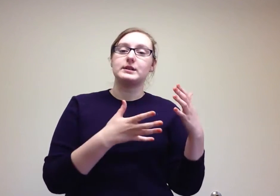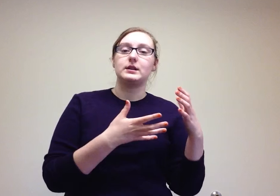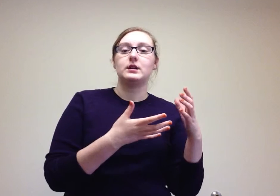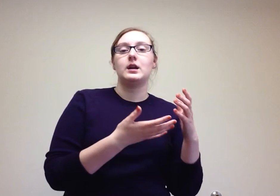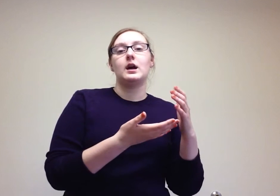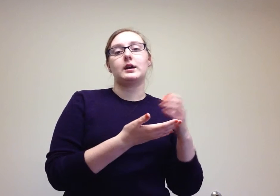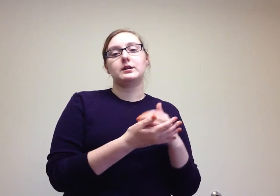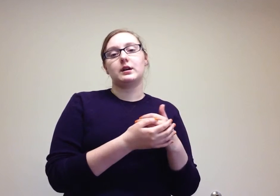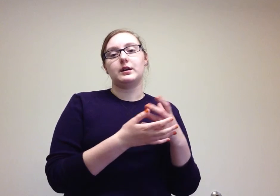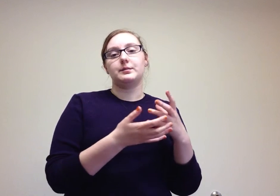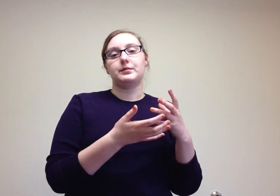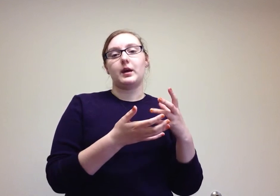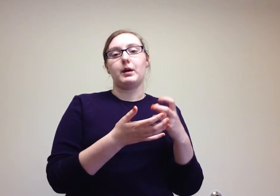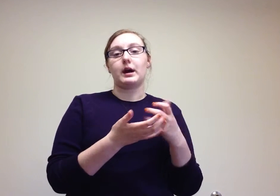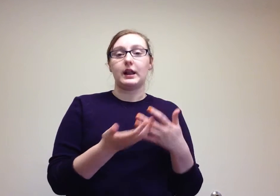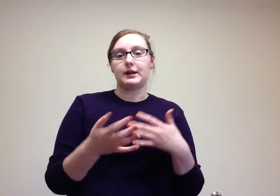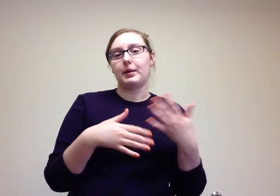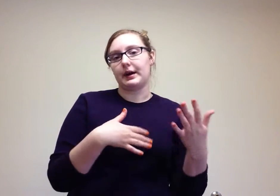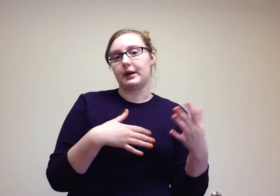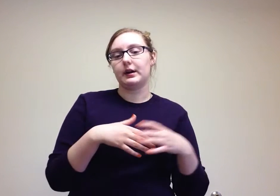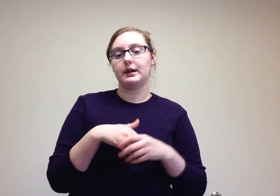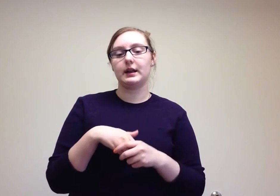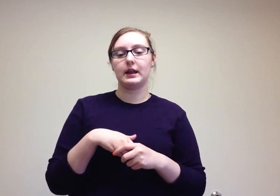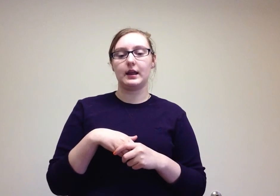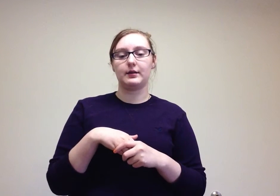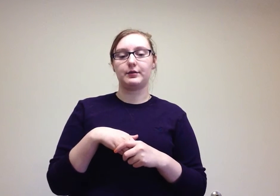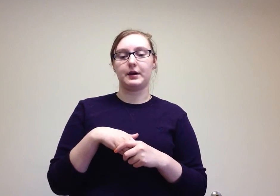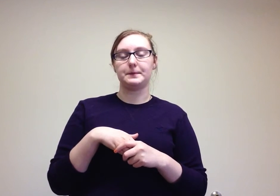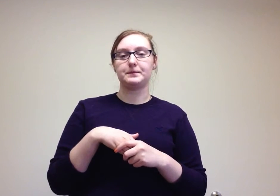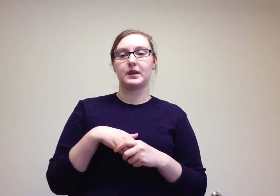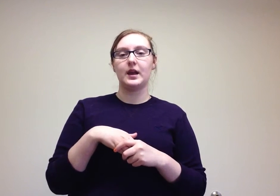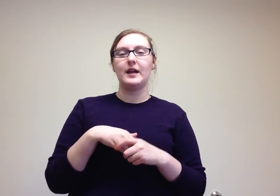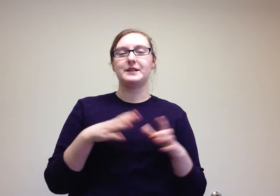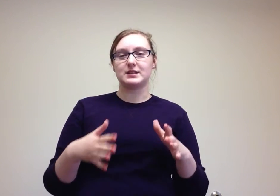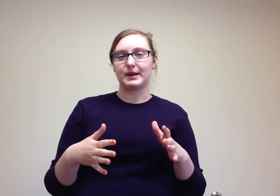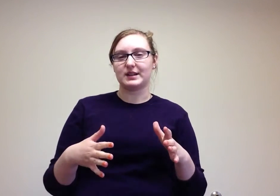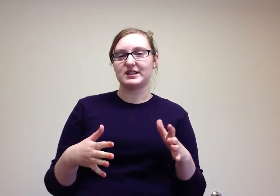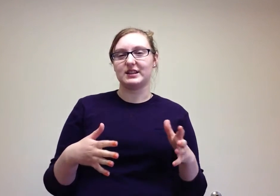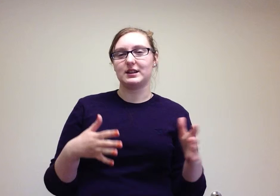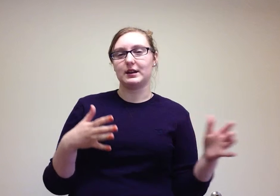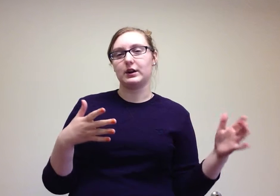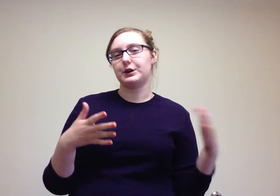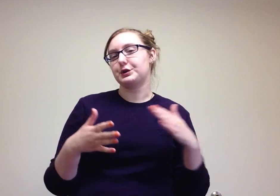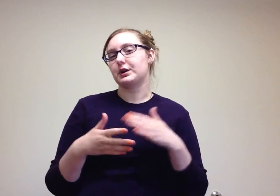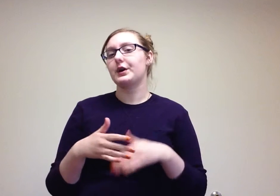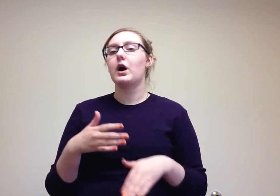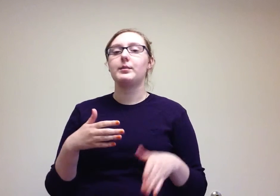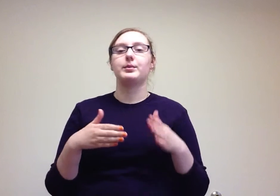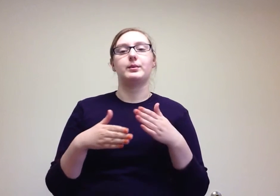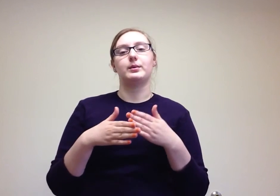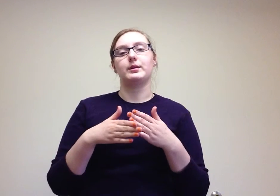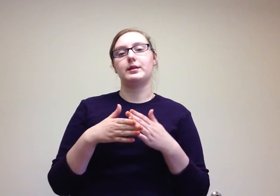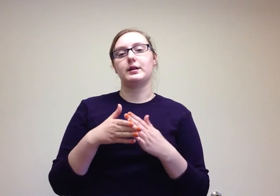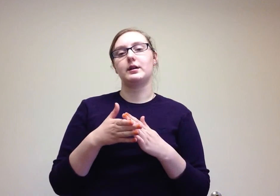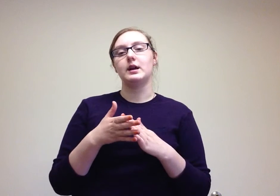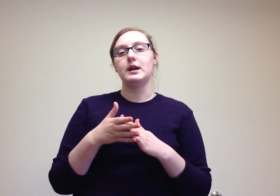poison a client, a buyer, if they suspect that they're an undercover cop, or they're